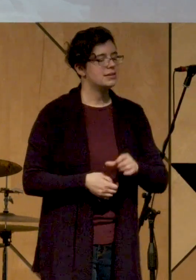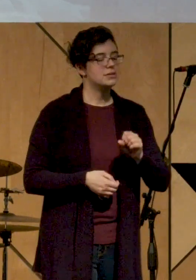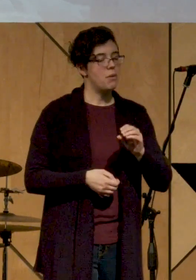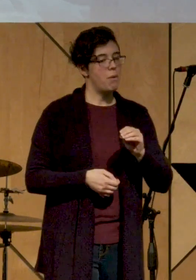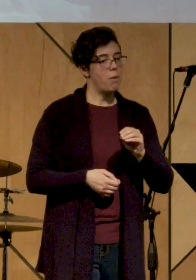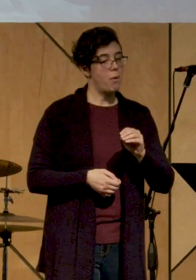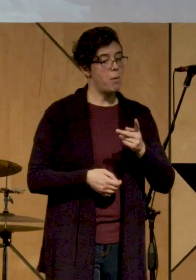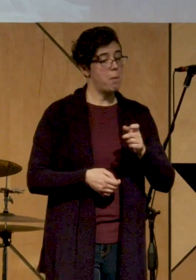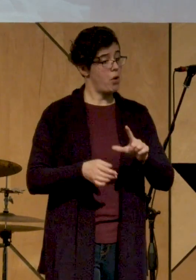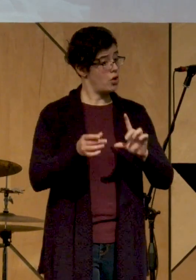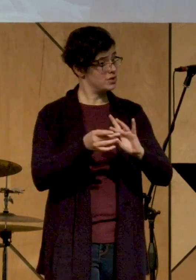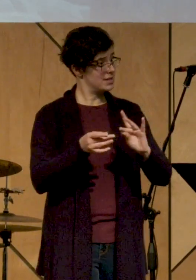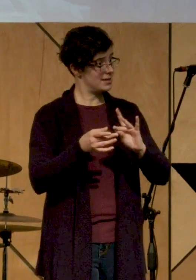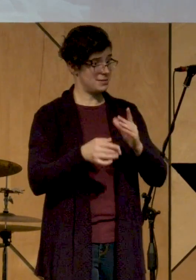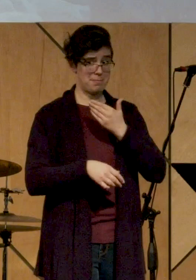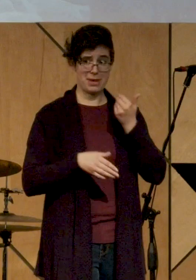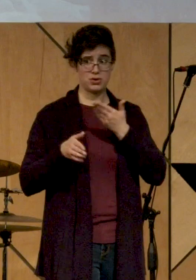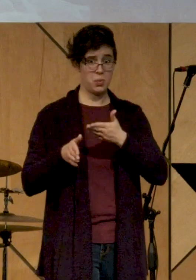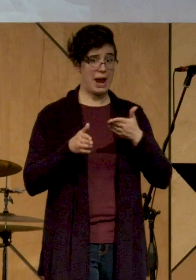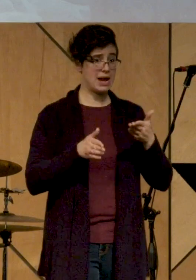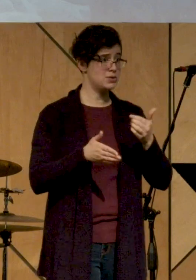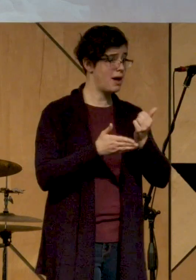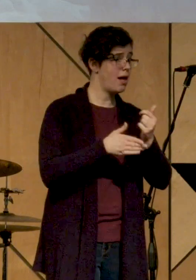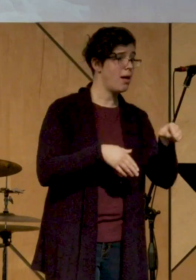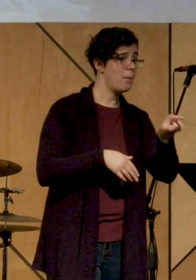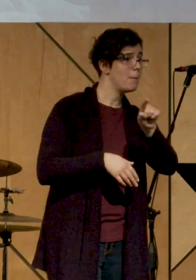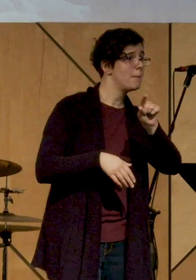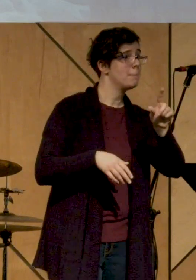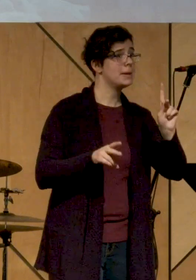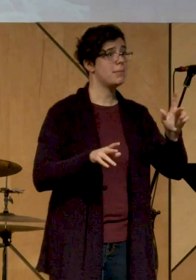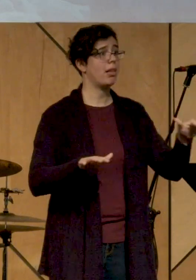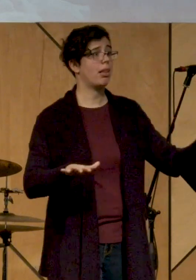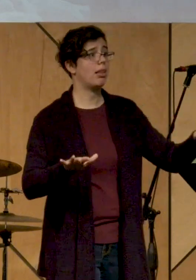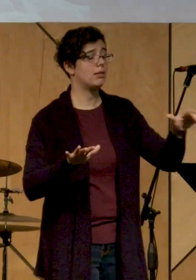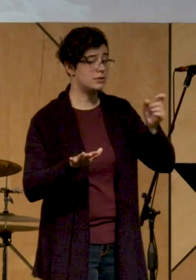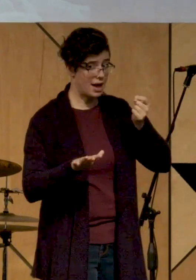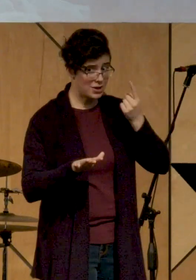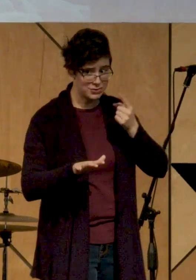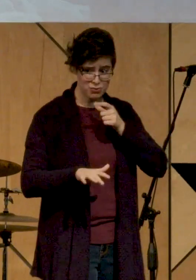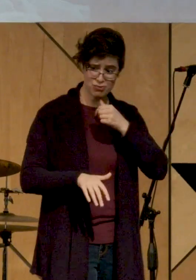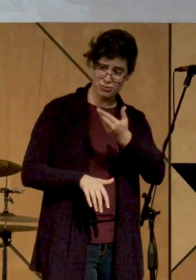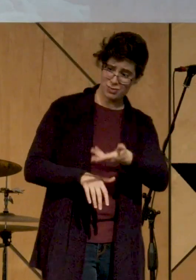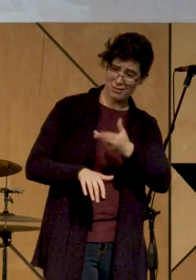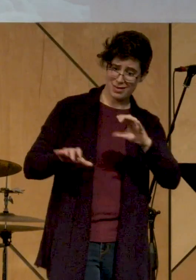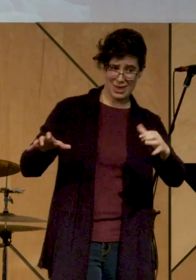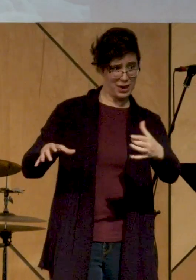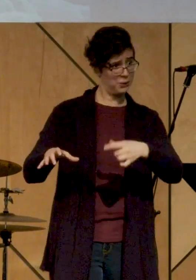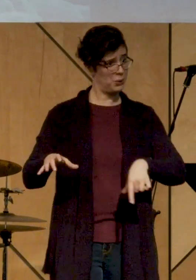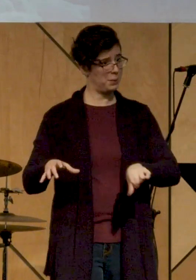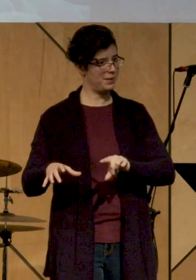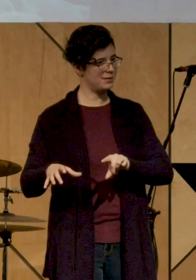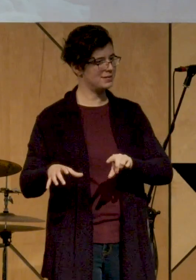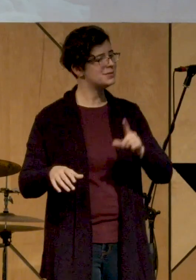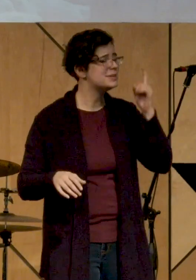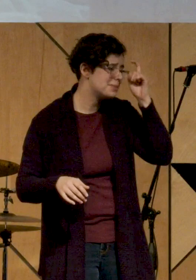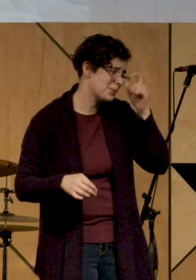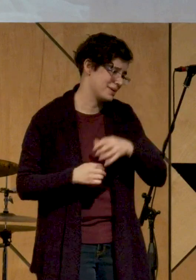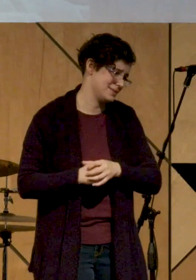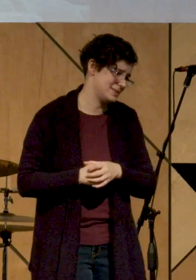best way to fight those misconceptions was to walk in wisdom toward